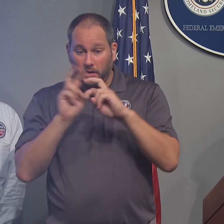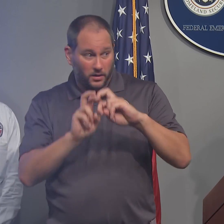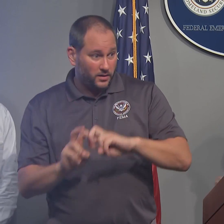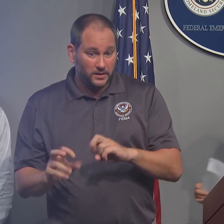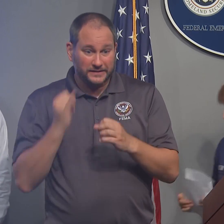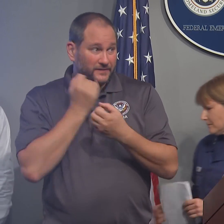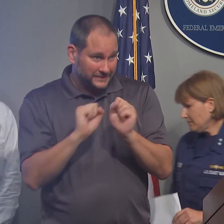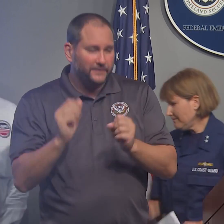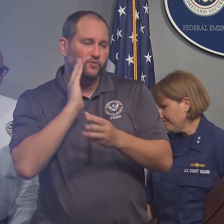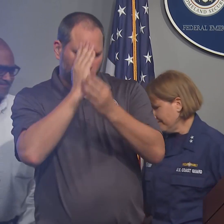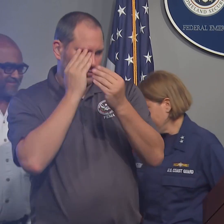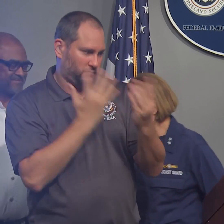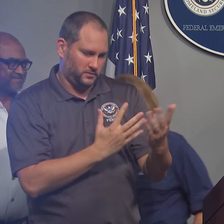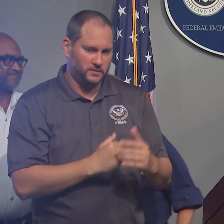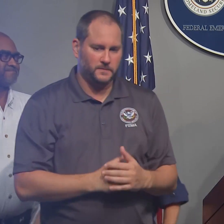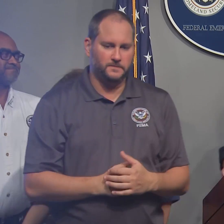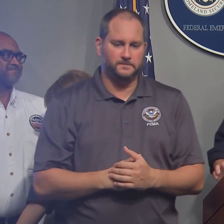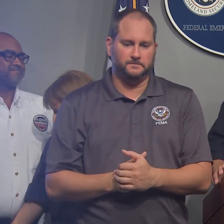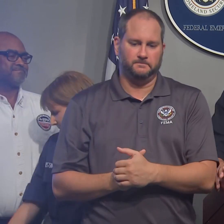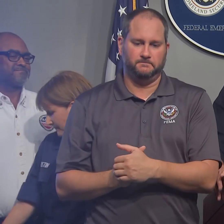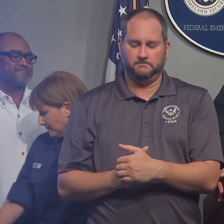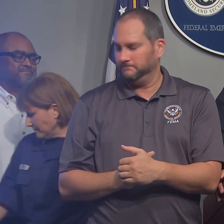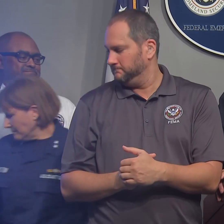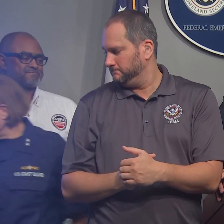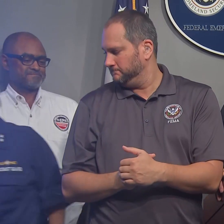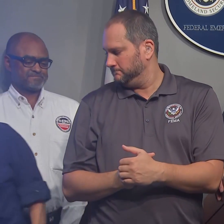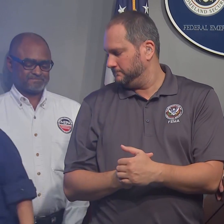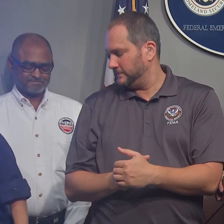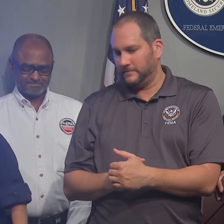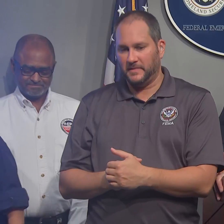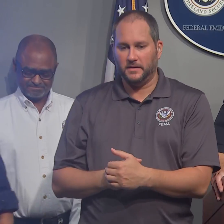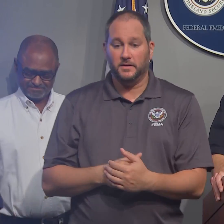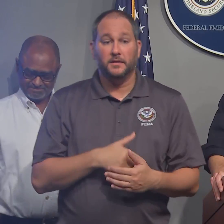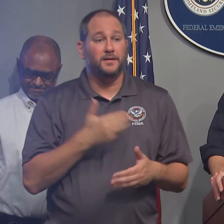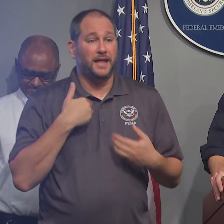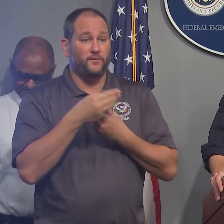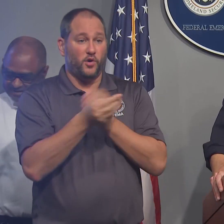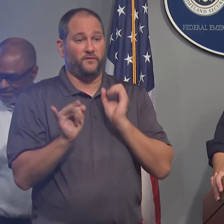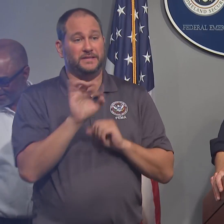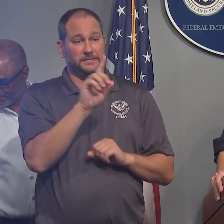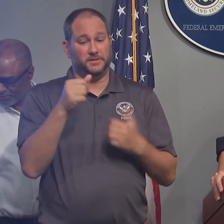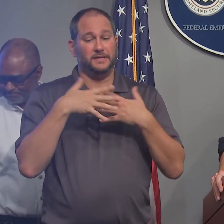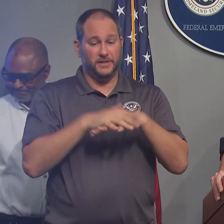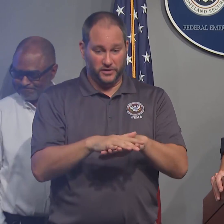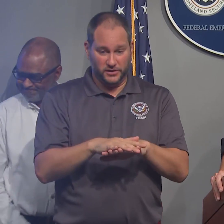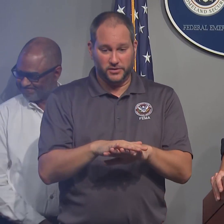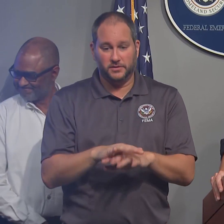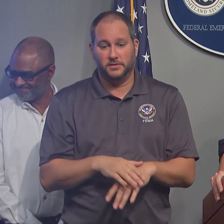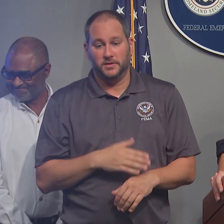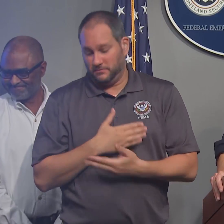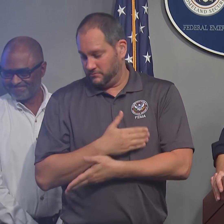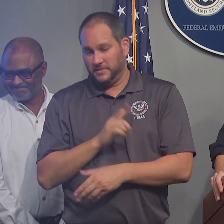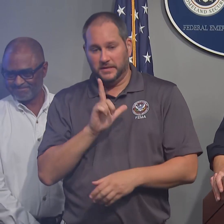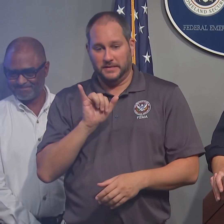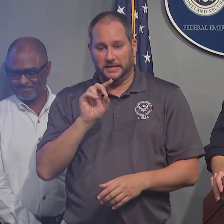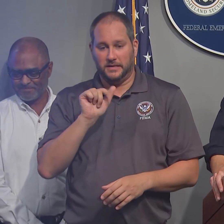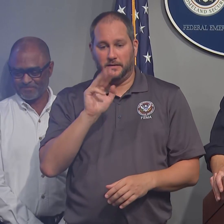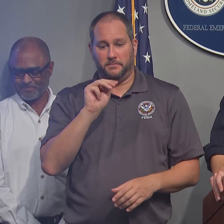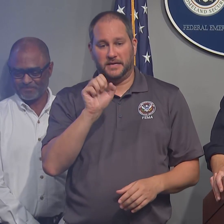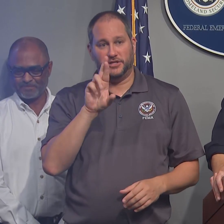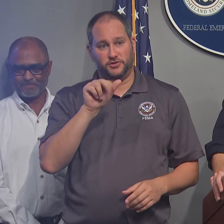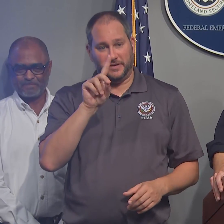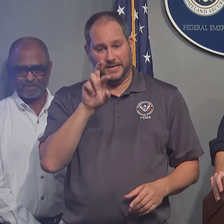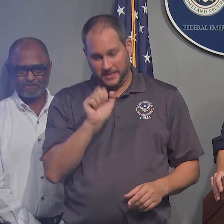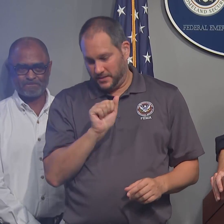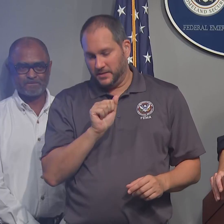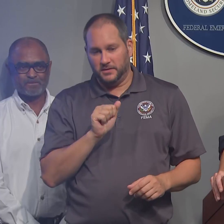Thank you. Next up, we have the Office of Disability Integration Coordination at FEMA, Ms. Linda Mastandri, and it's incredibly important